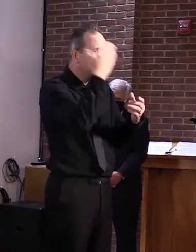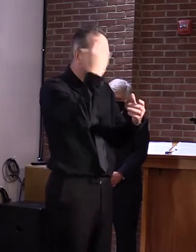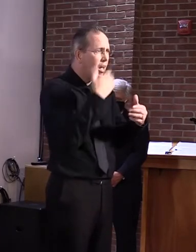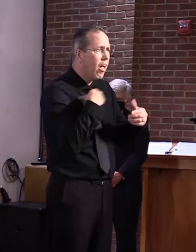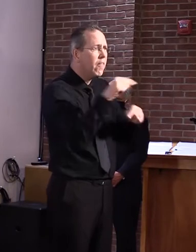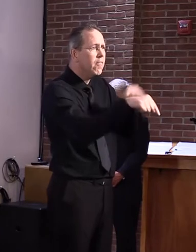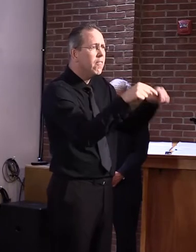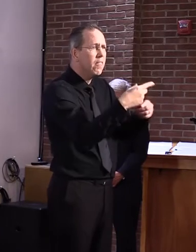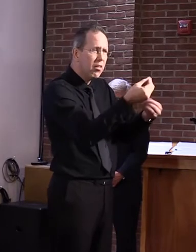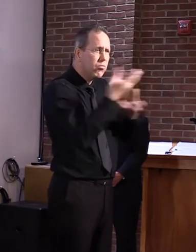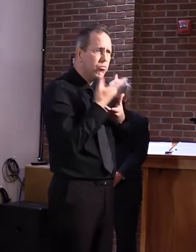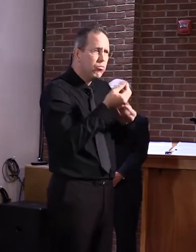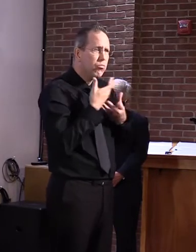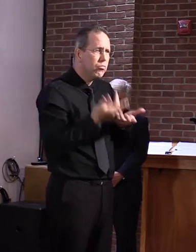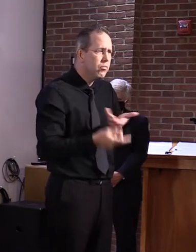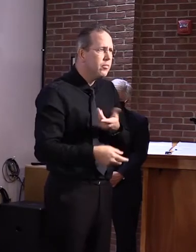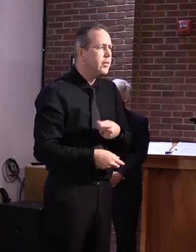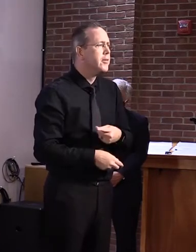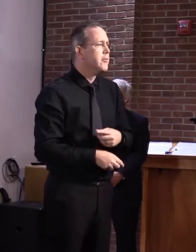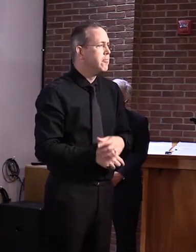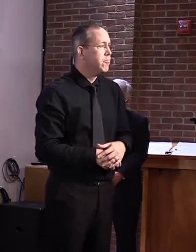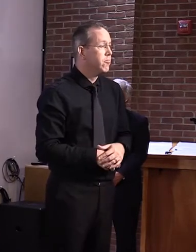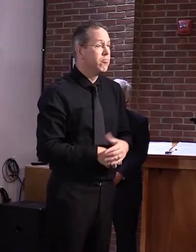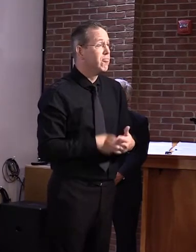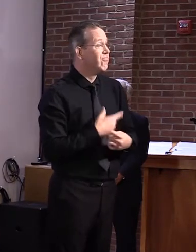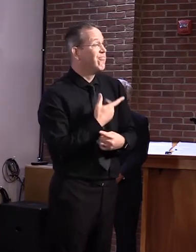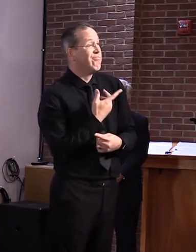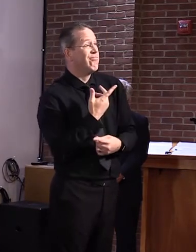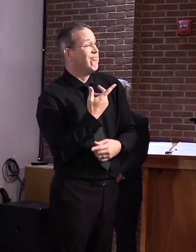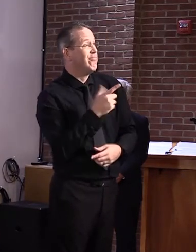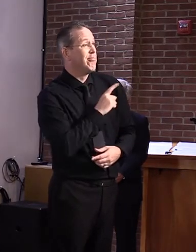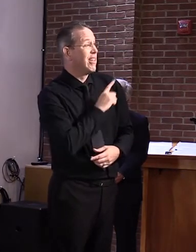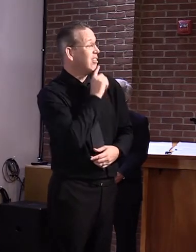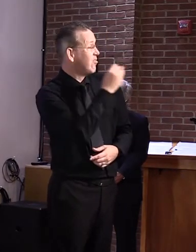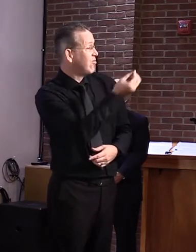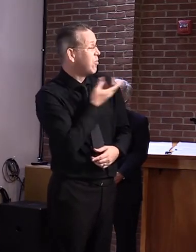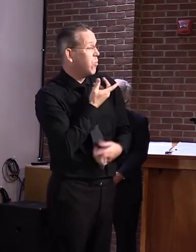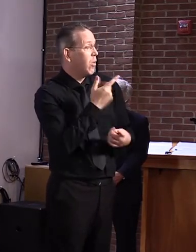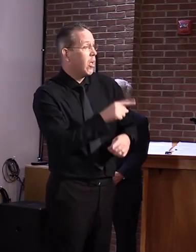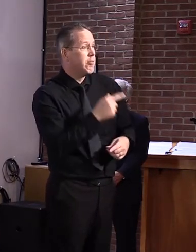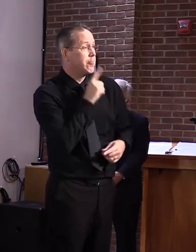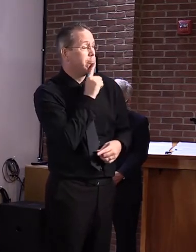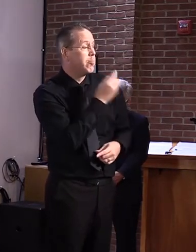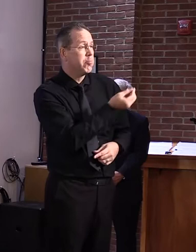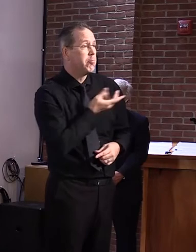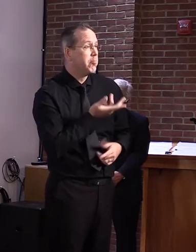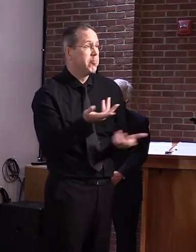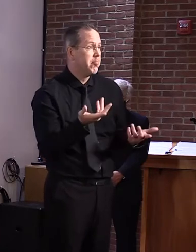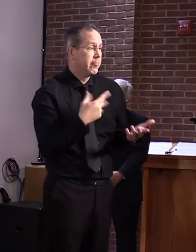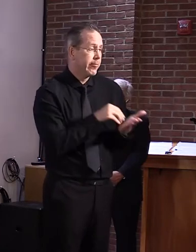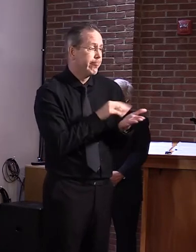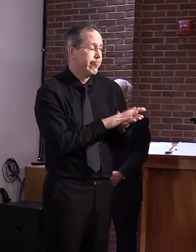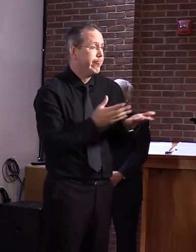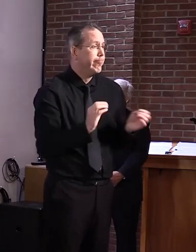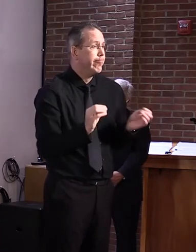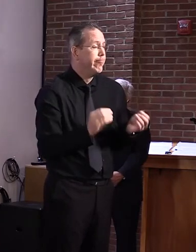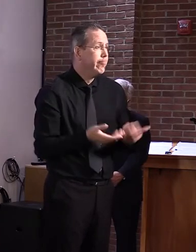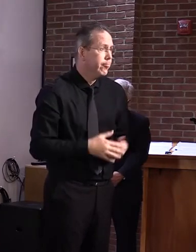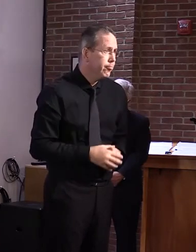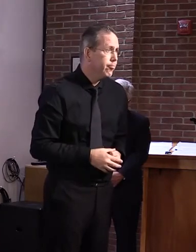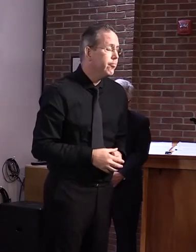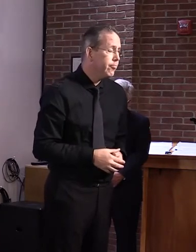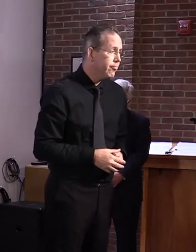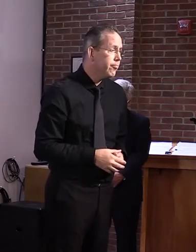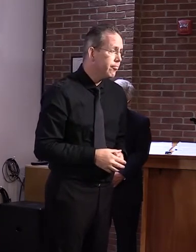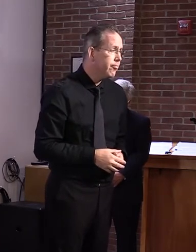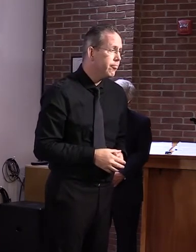Okay. Today's question comes from a former law enforcement officer, Governor. The state laws are passed in part